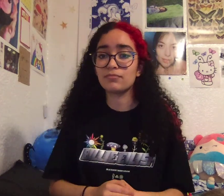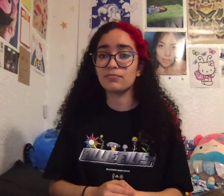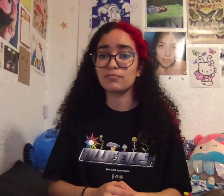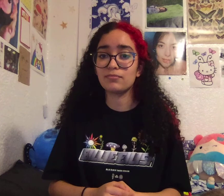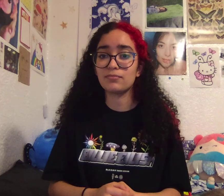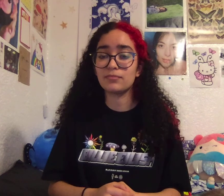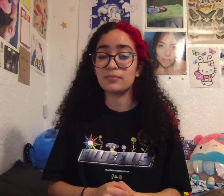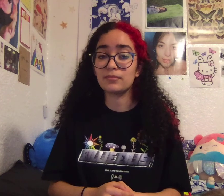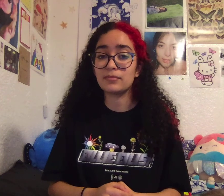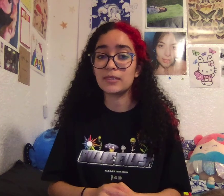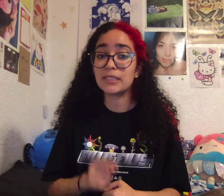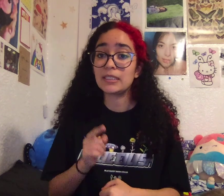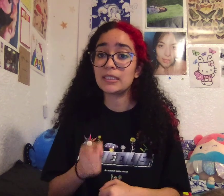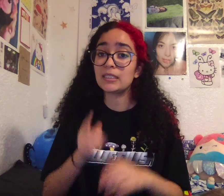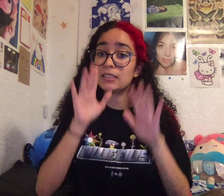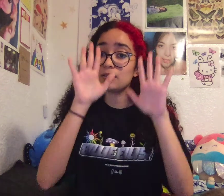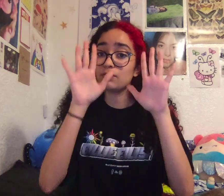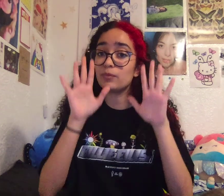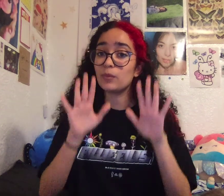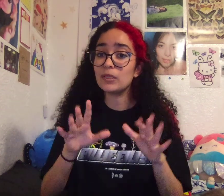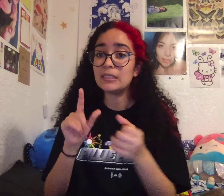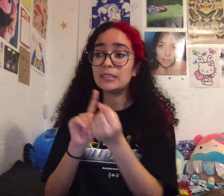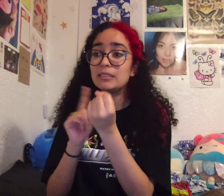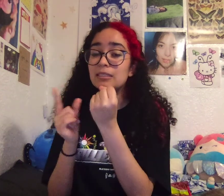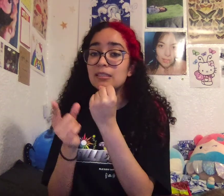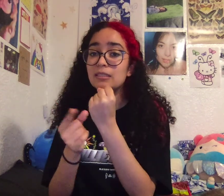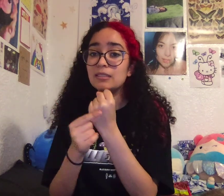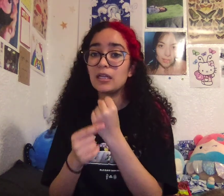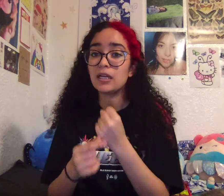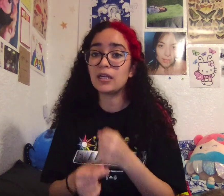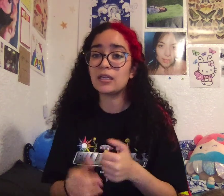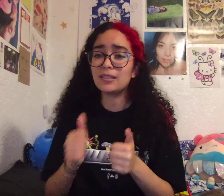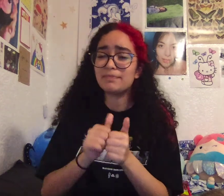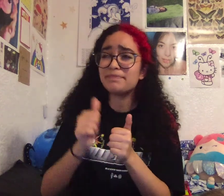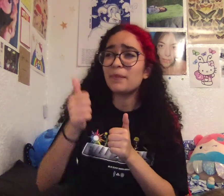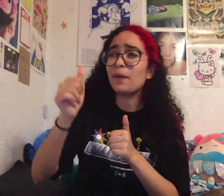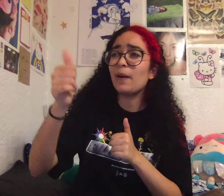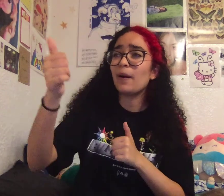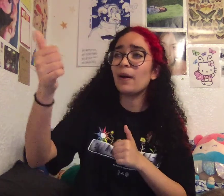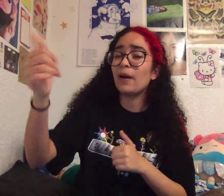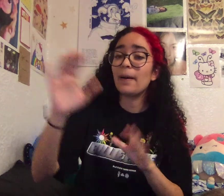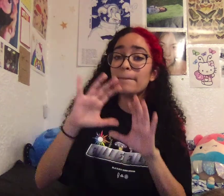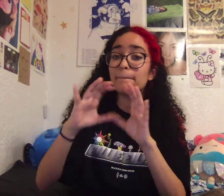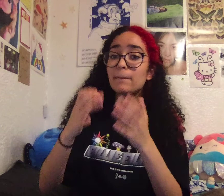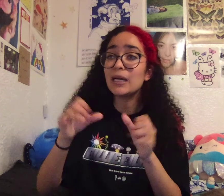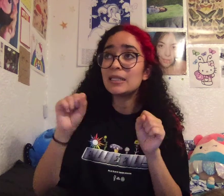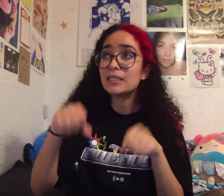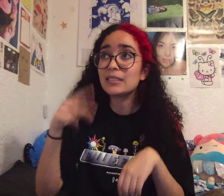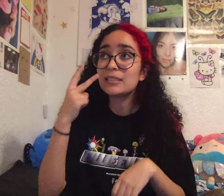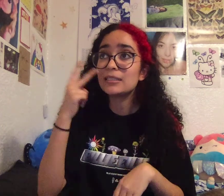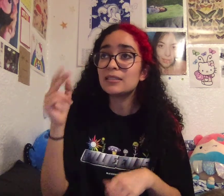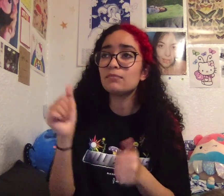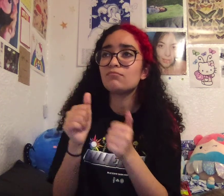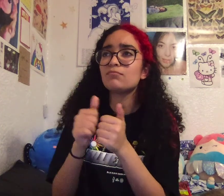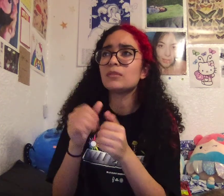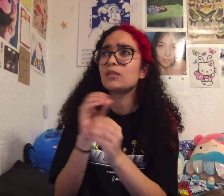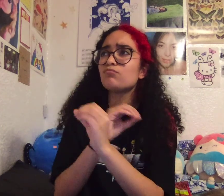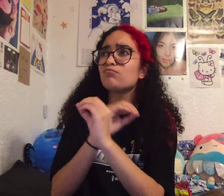And this is pretty awesome. Saturn is the farthest planet you can see without a telescope. That's right, you can